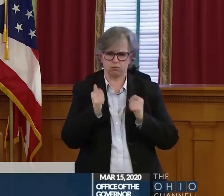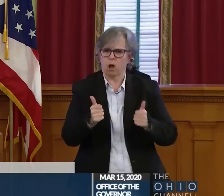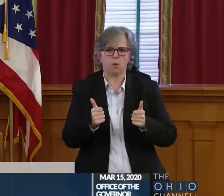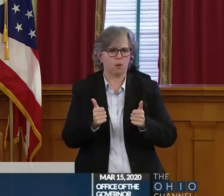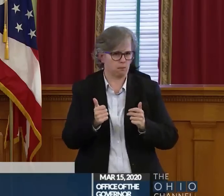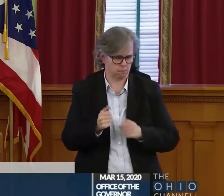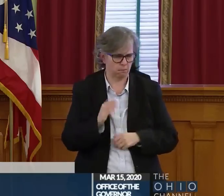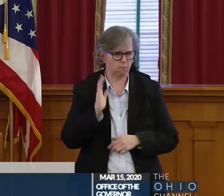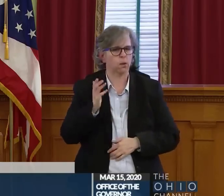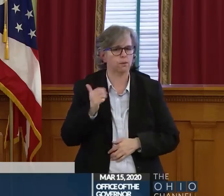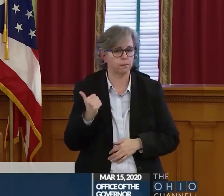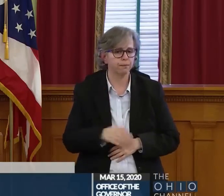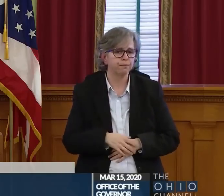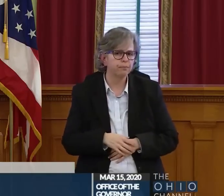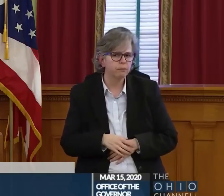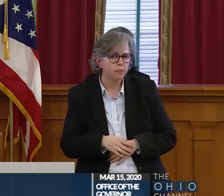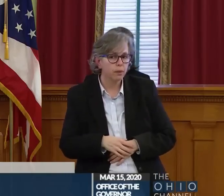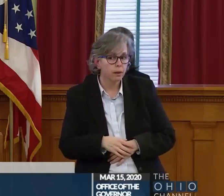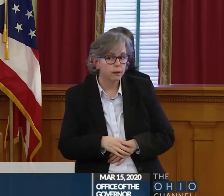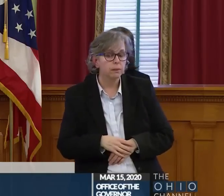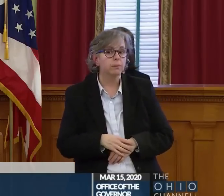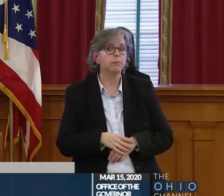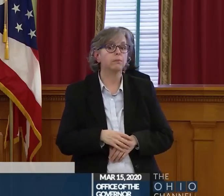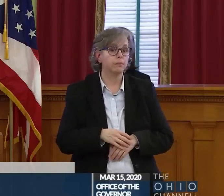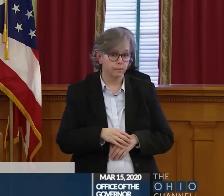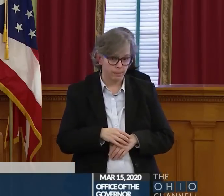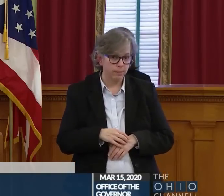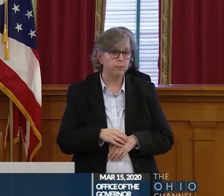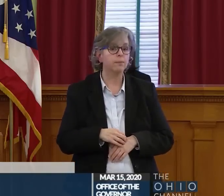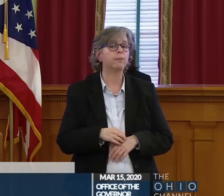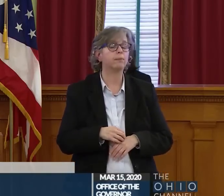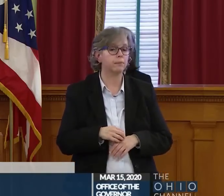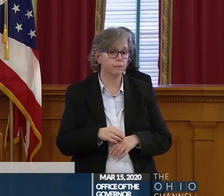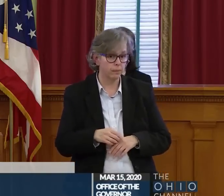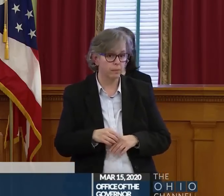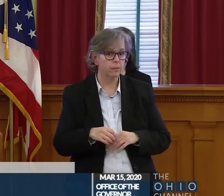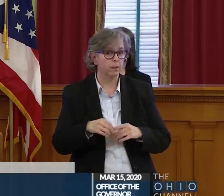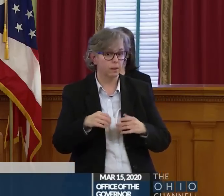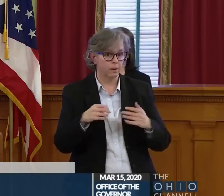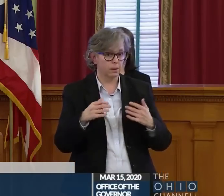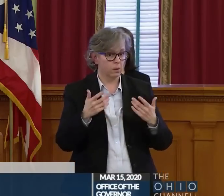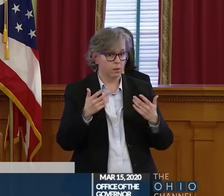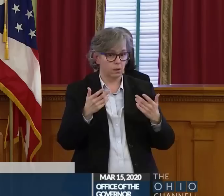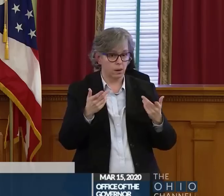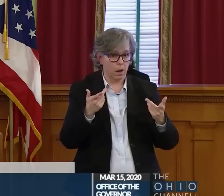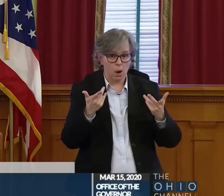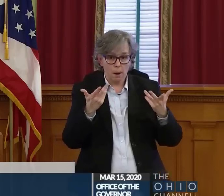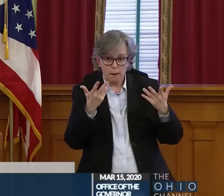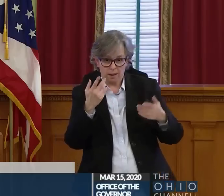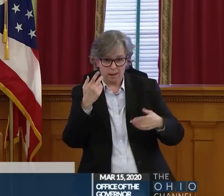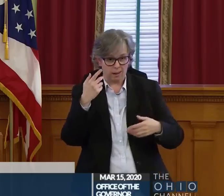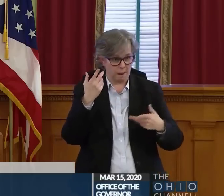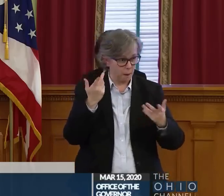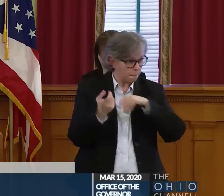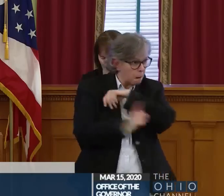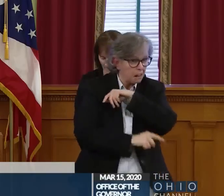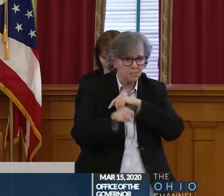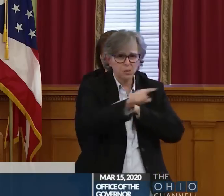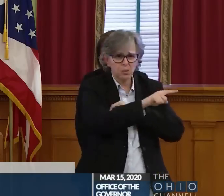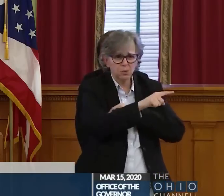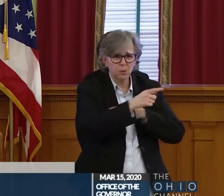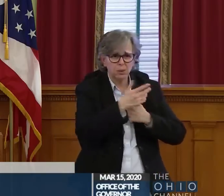and applications. Because we do not want to penalize individual employers for the impact of